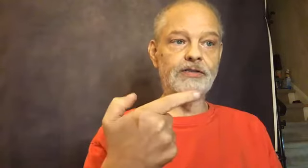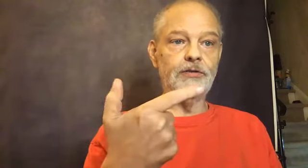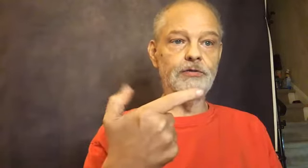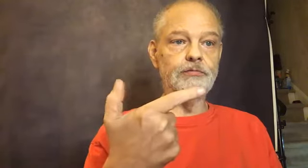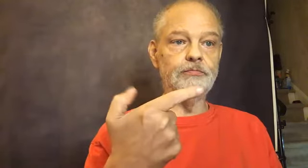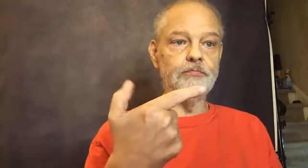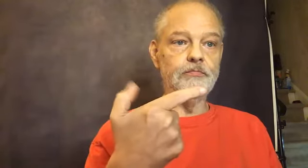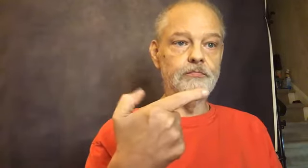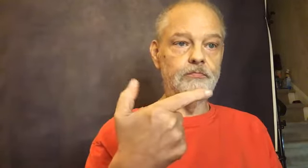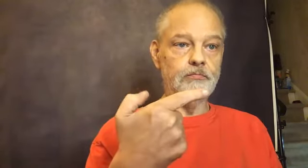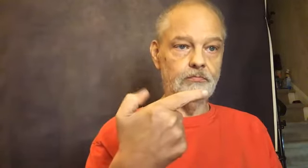salute.